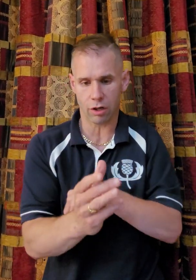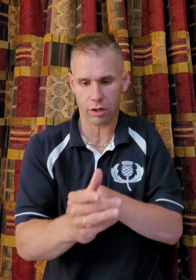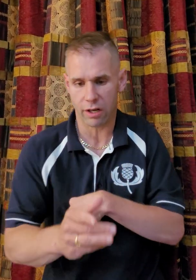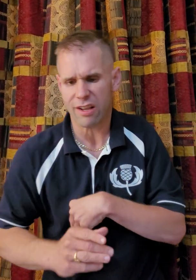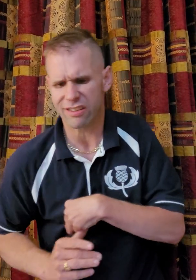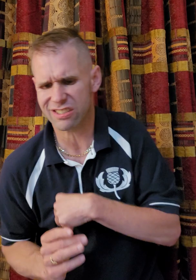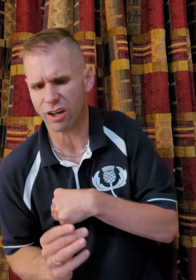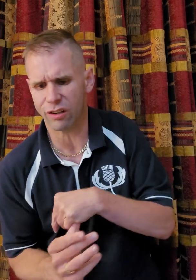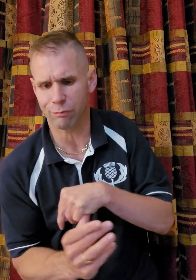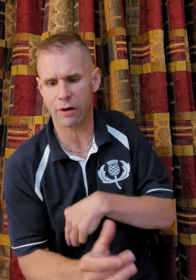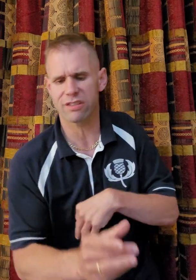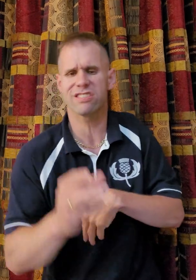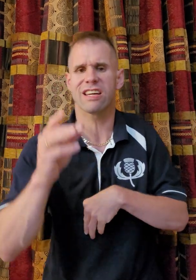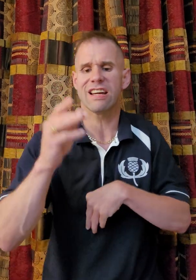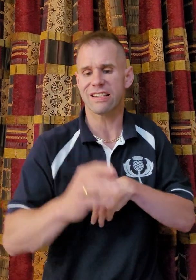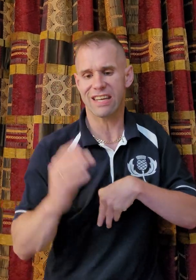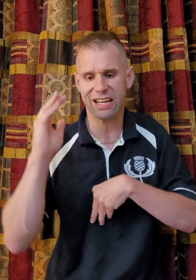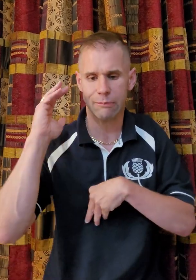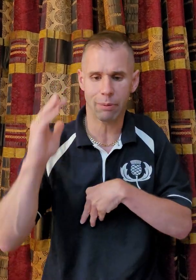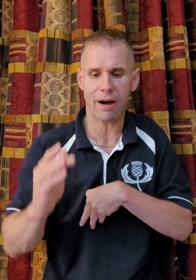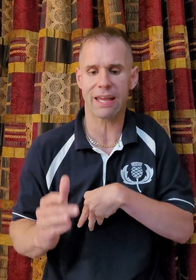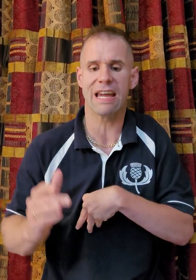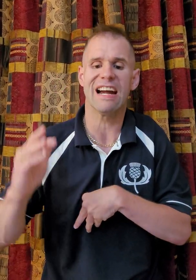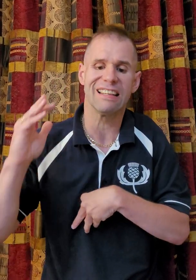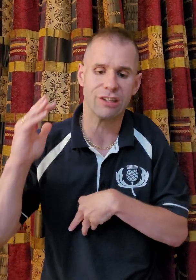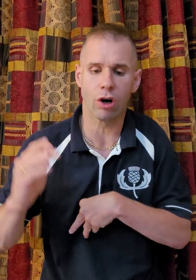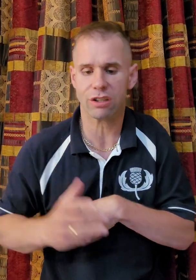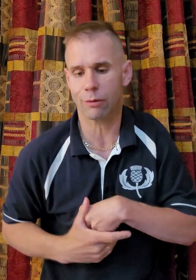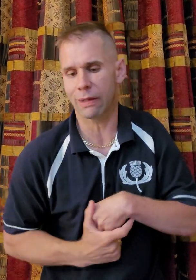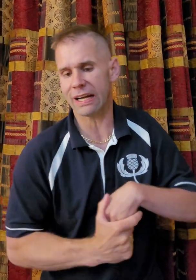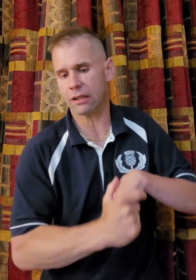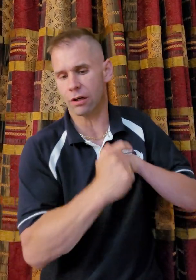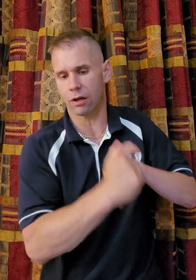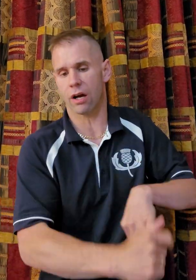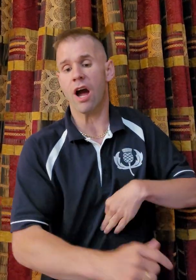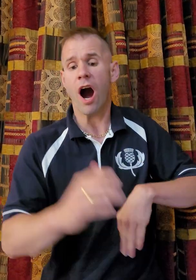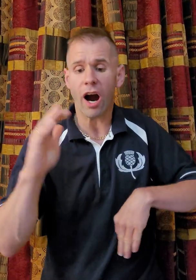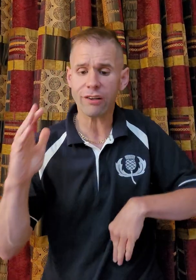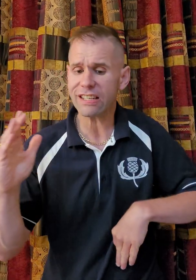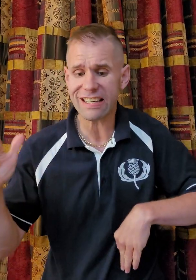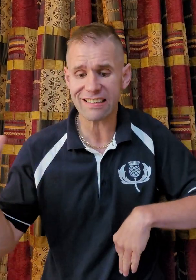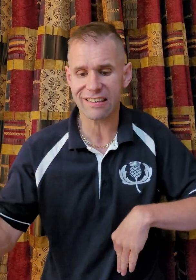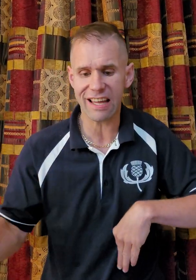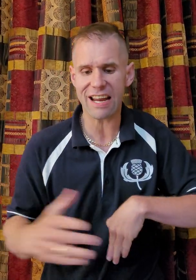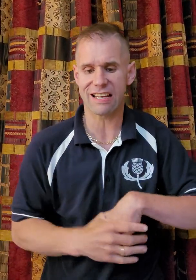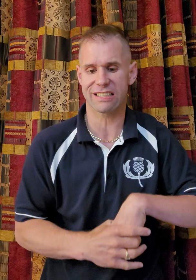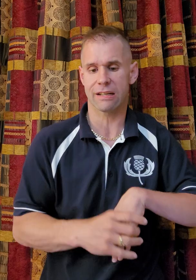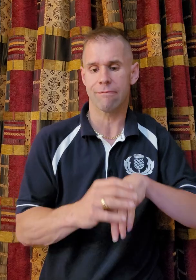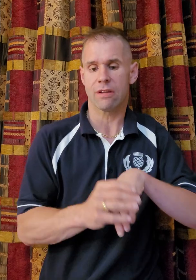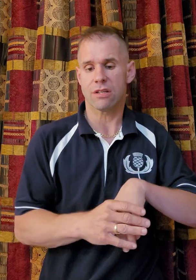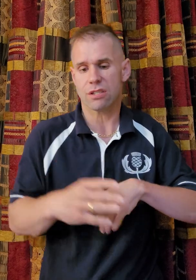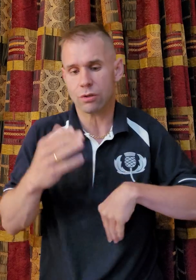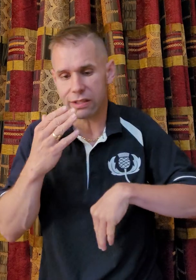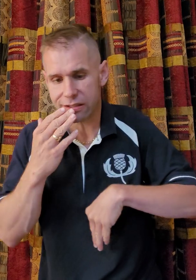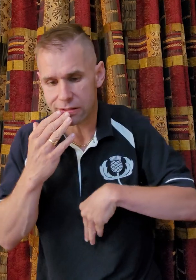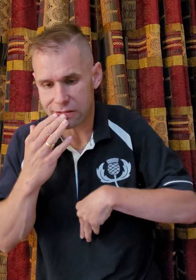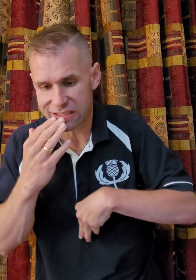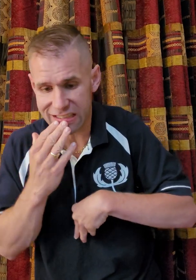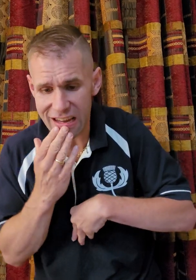talk, the skull of Burns, taken by Dr. Blacklock. Hurting isn't nice, so it